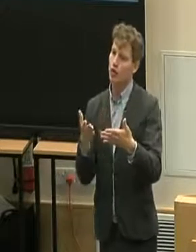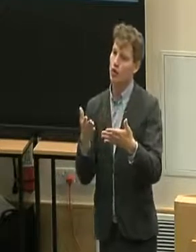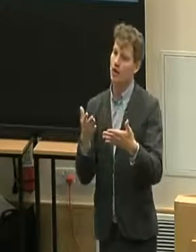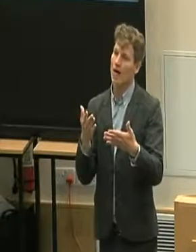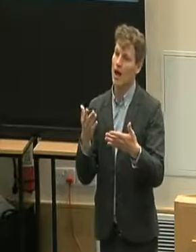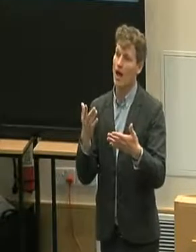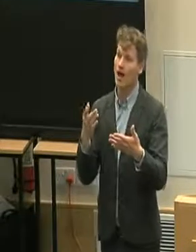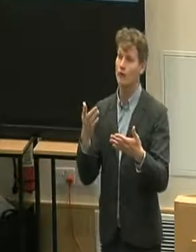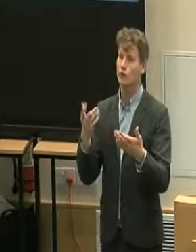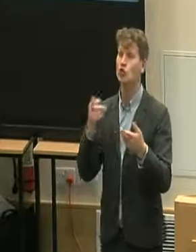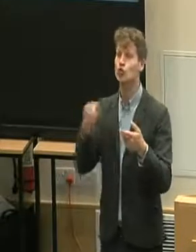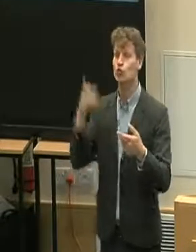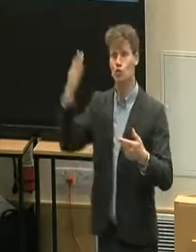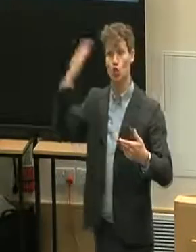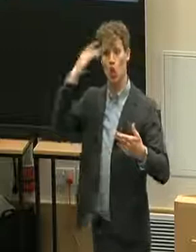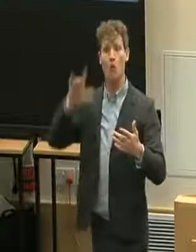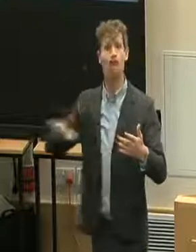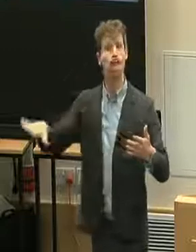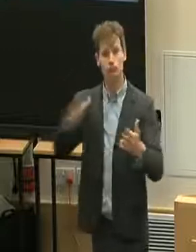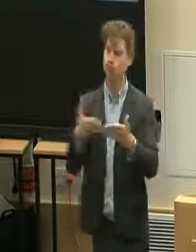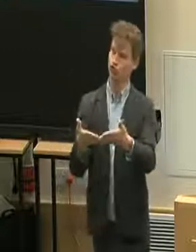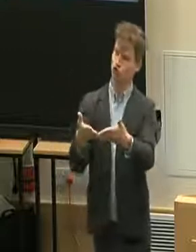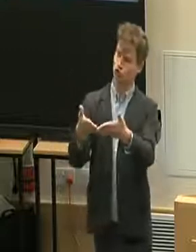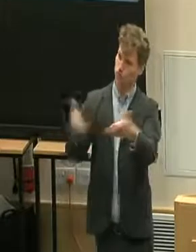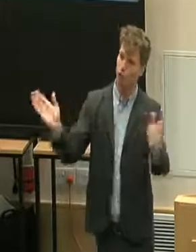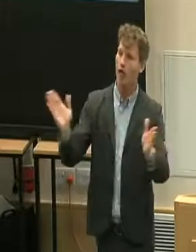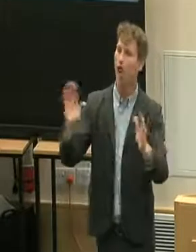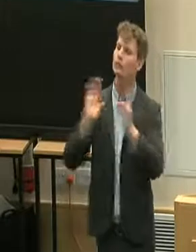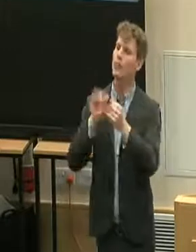of equality, and then two